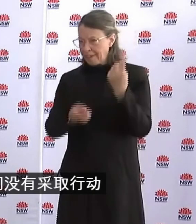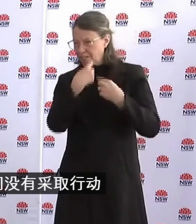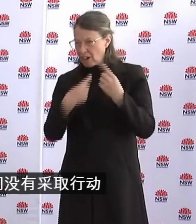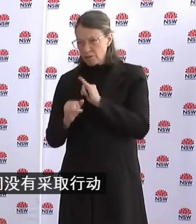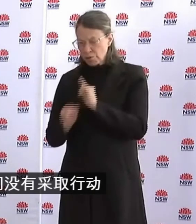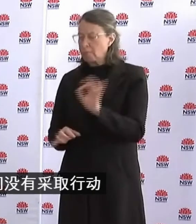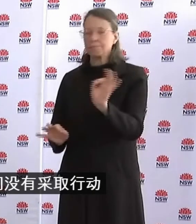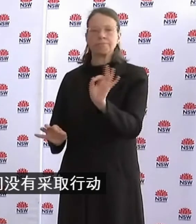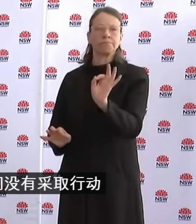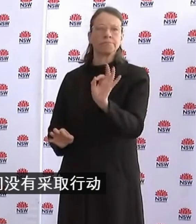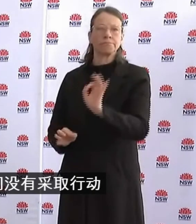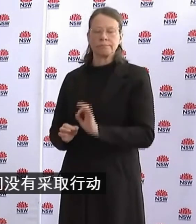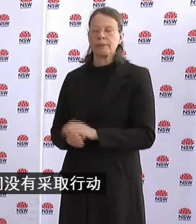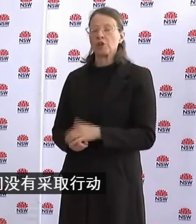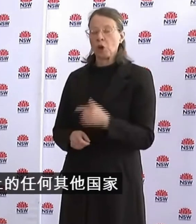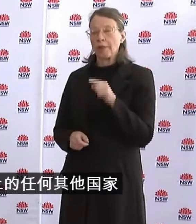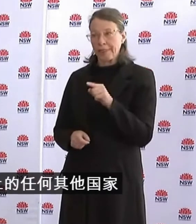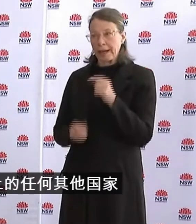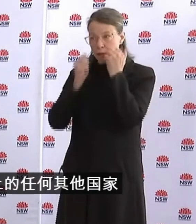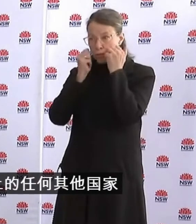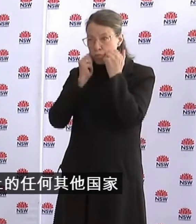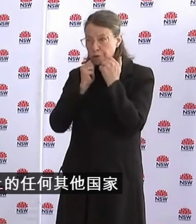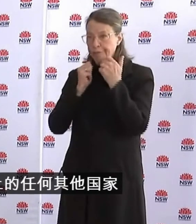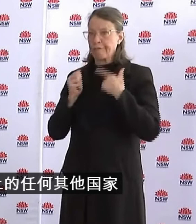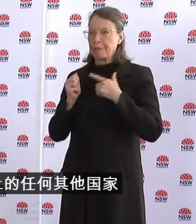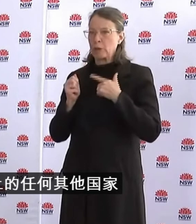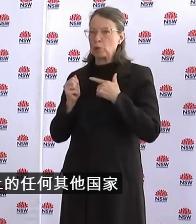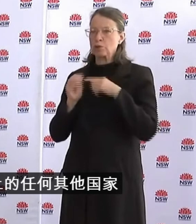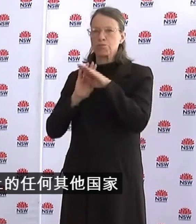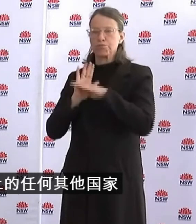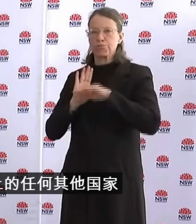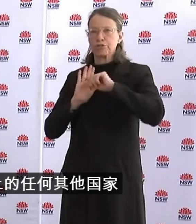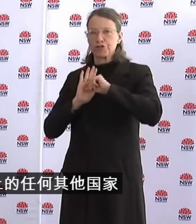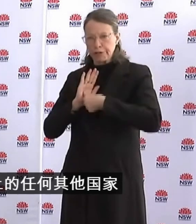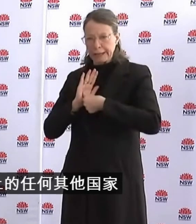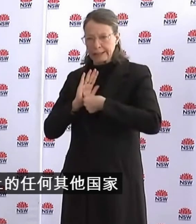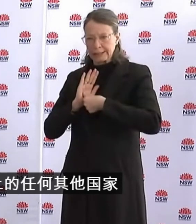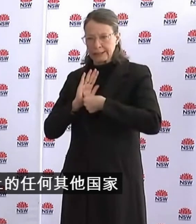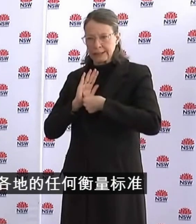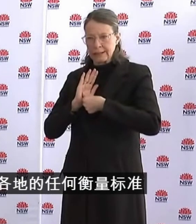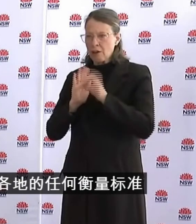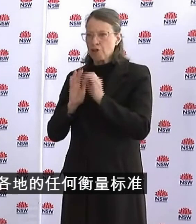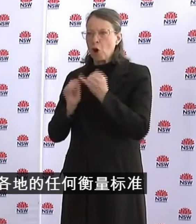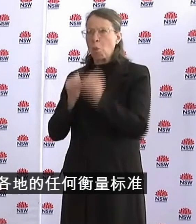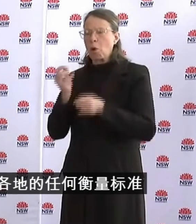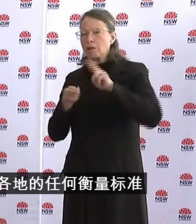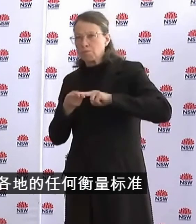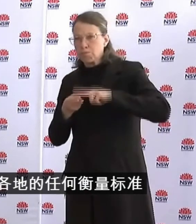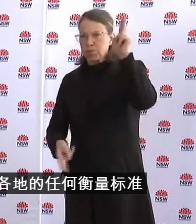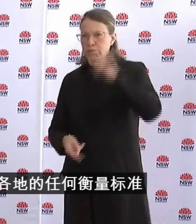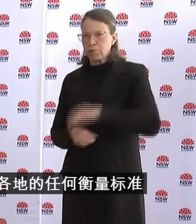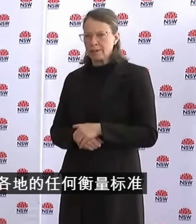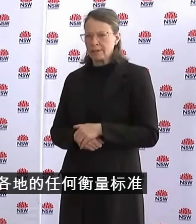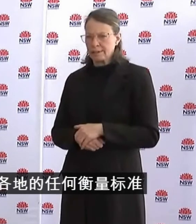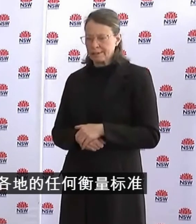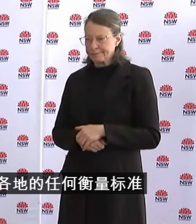it shows is, had we not taken the action when we did, you just look at any other country on the planet. Absolutely. Still